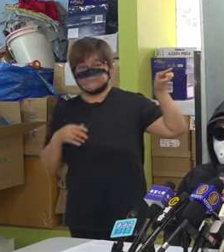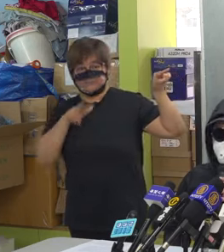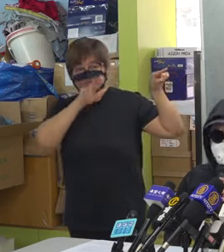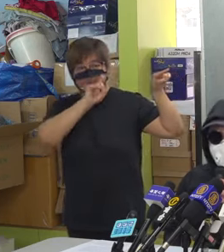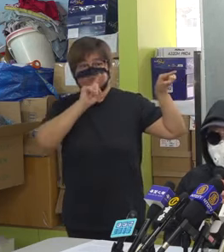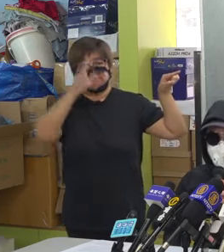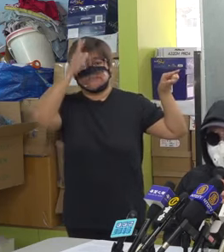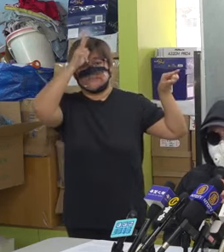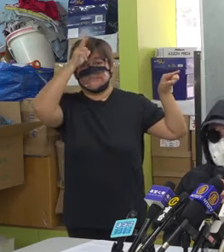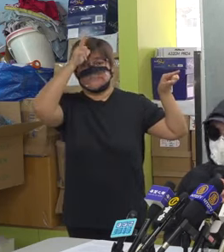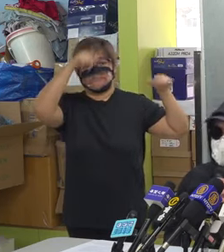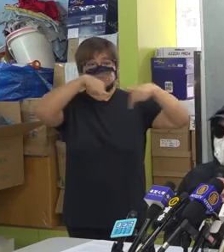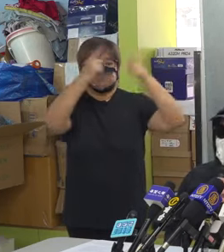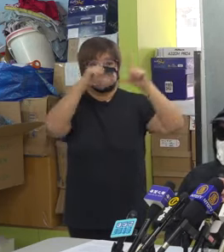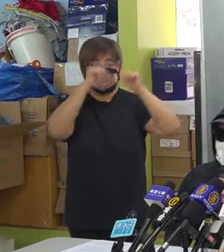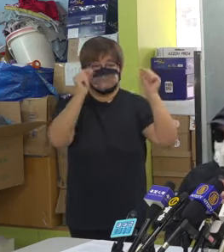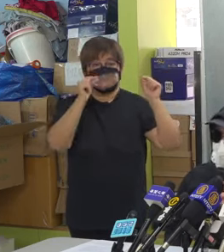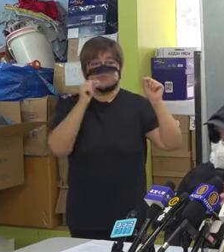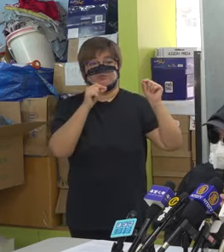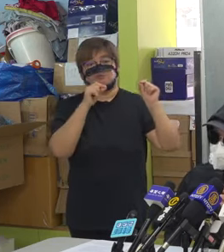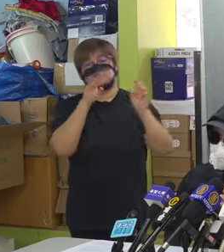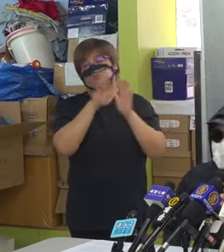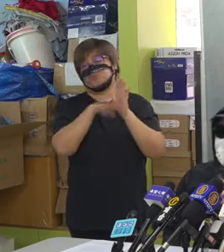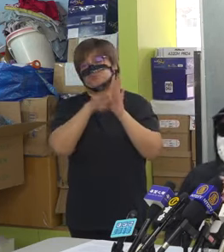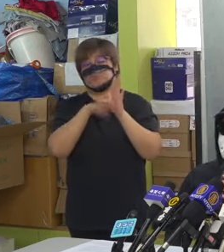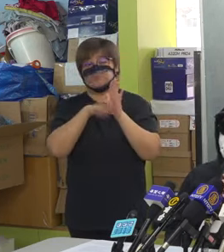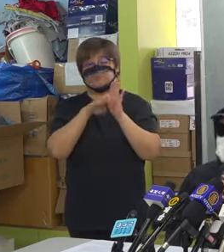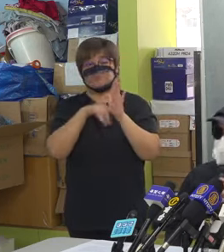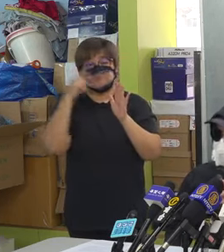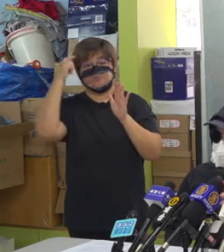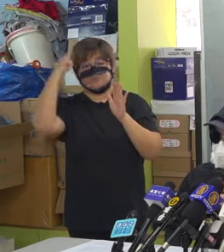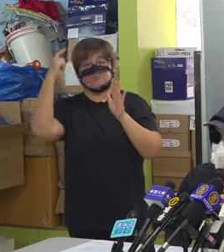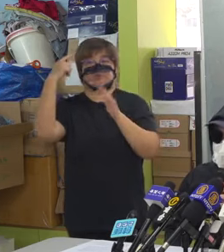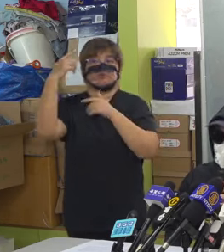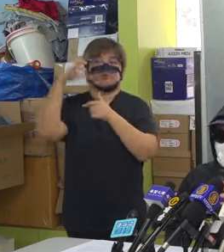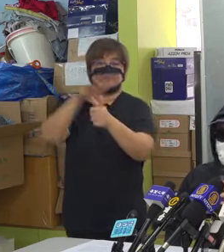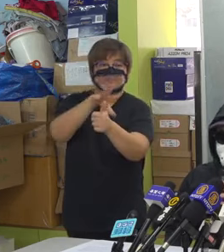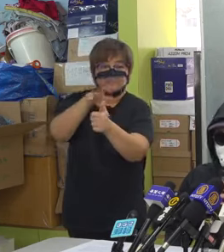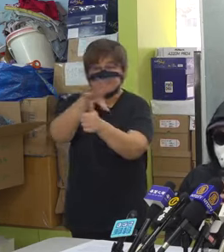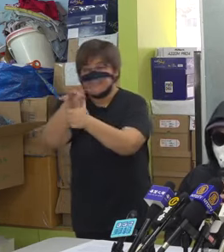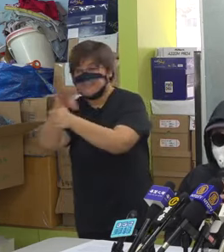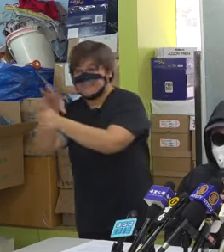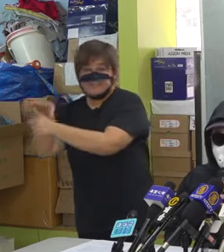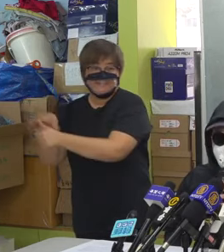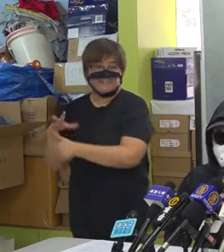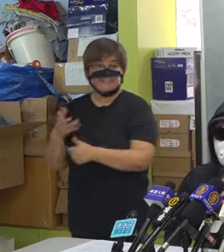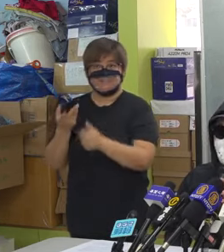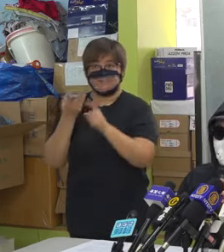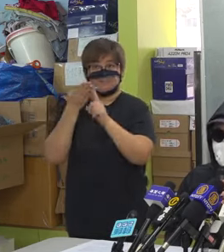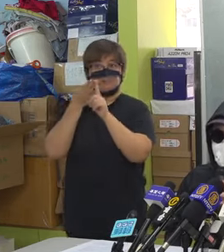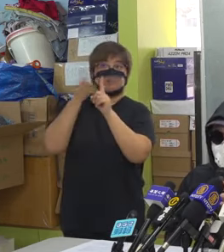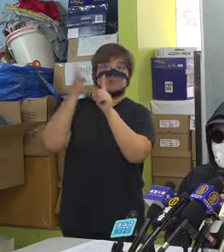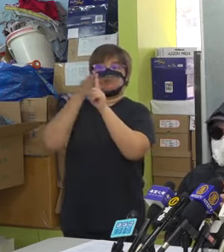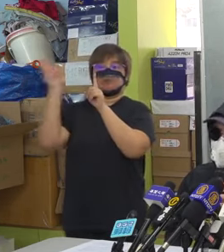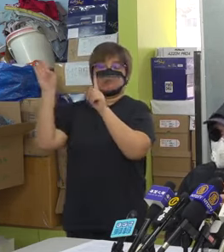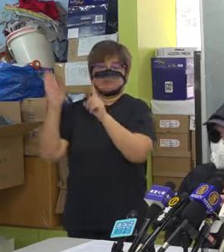Lam's sleeves to shift the focus of the Hong Kong people. And the Citizen Press Conference would like to assert once again that our